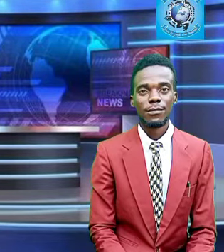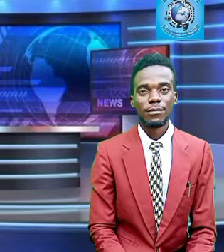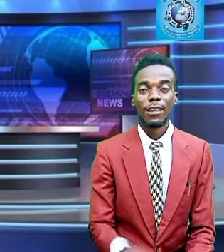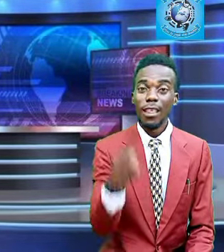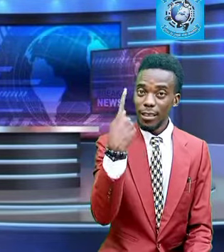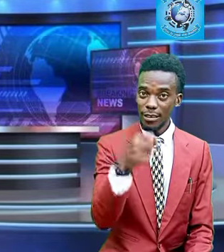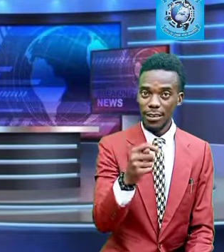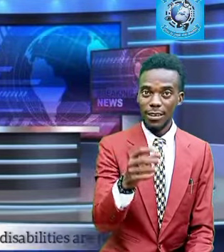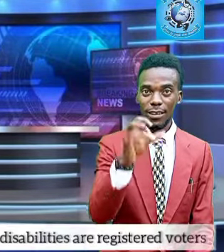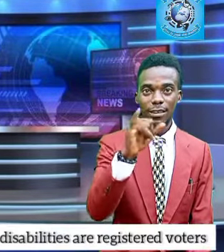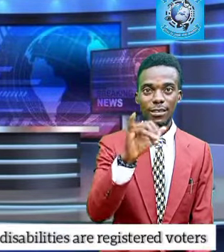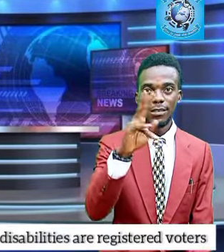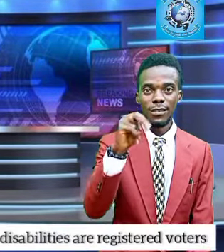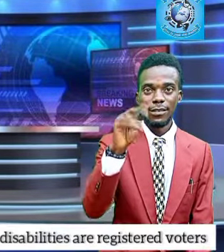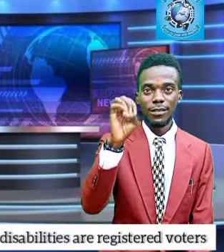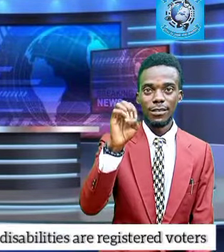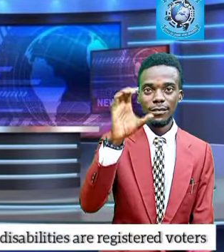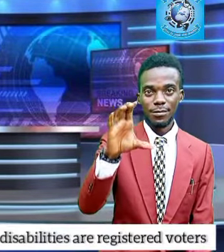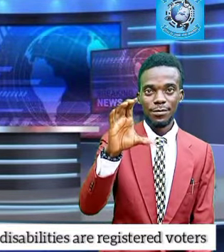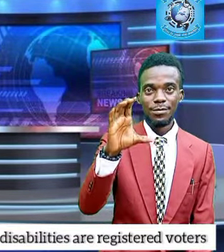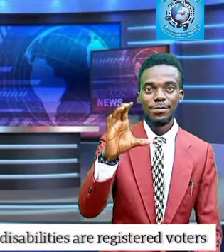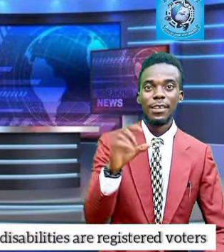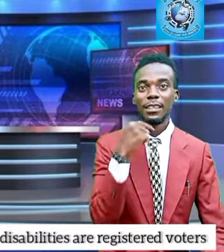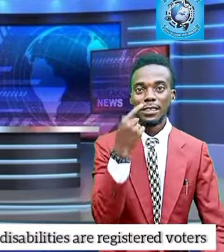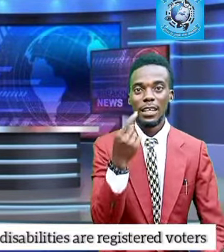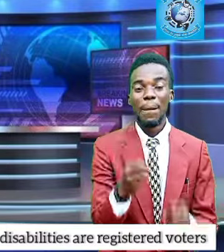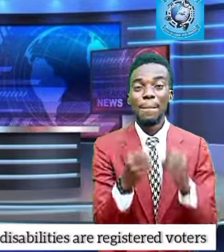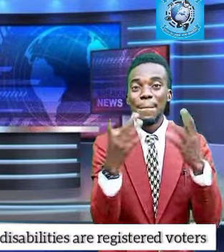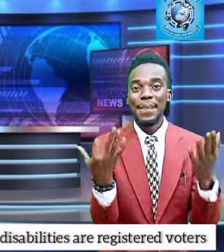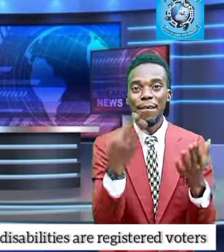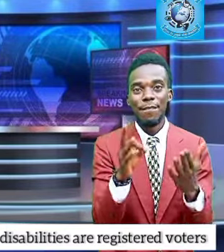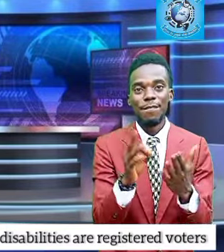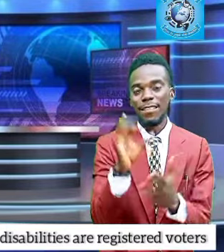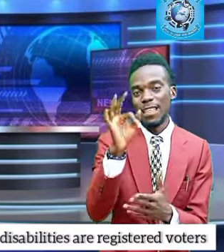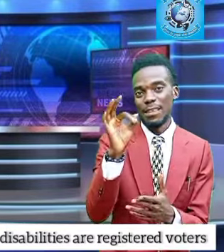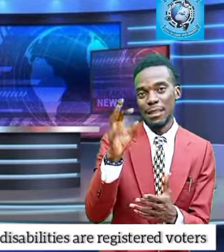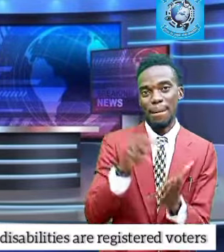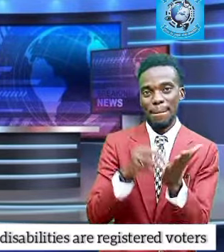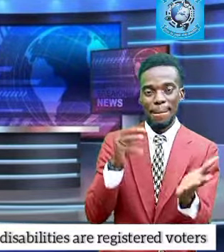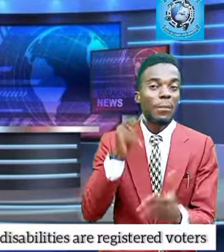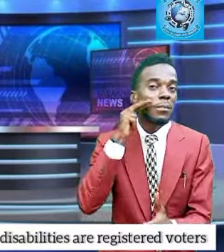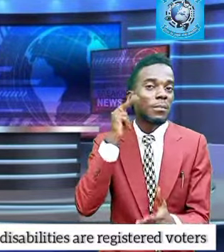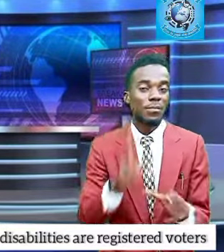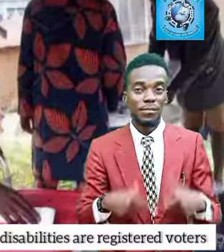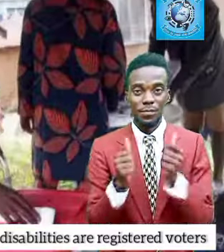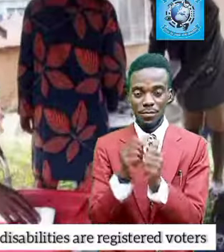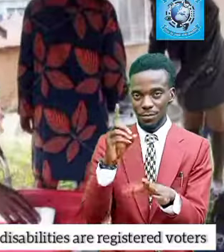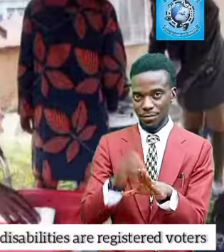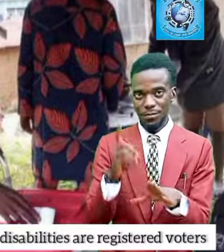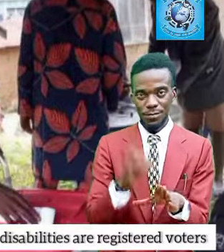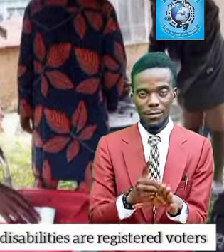The Independent National Electoral Commission (INEC) said many of the 19 million Nigerians living with